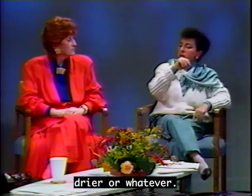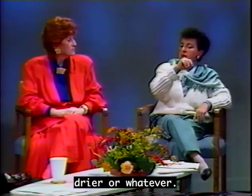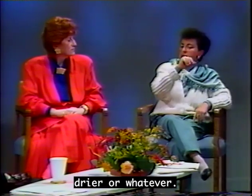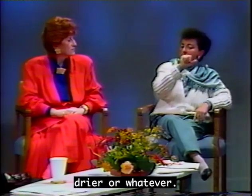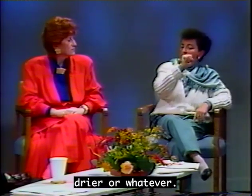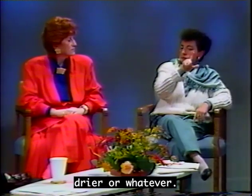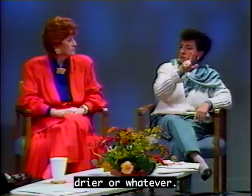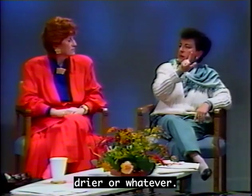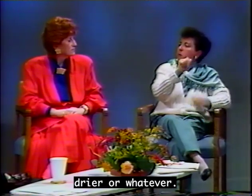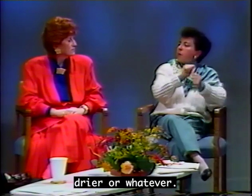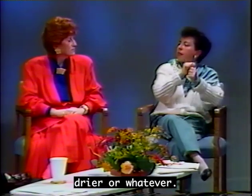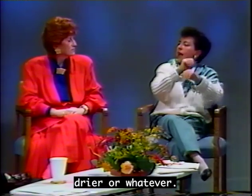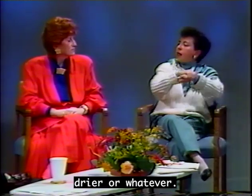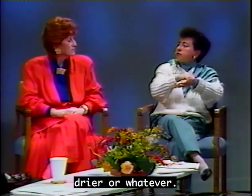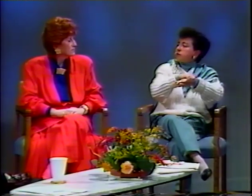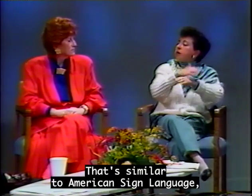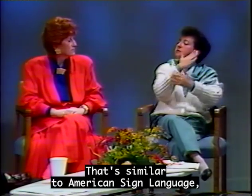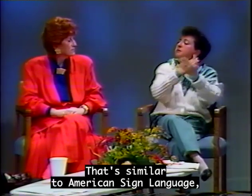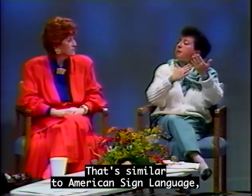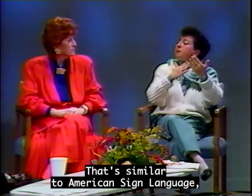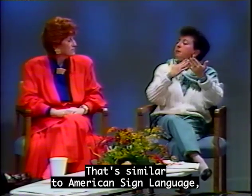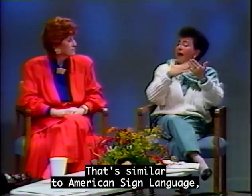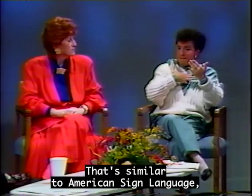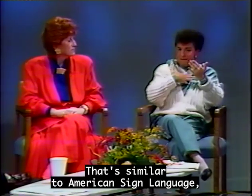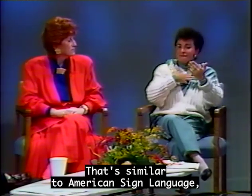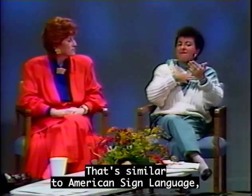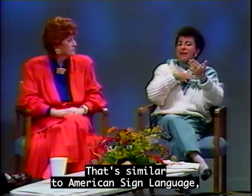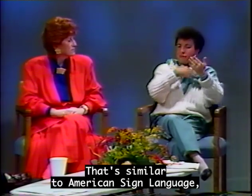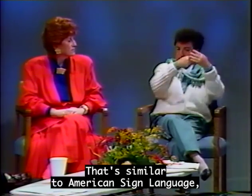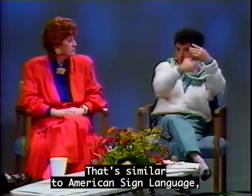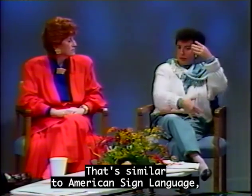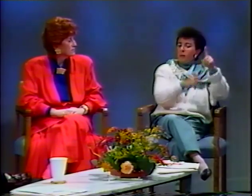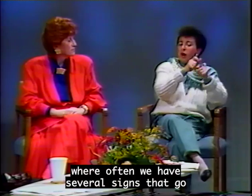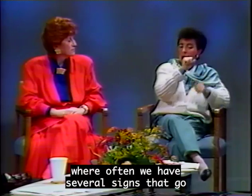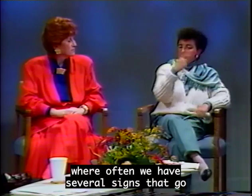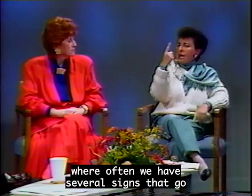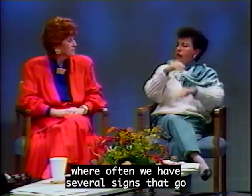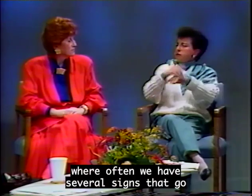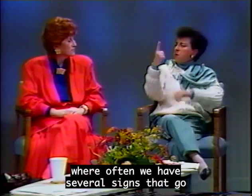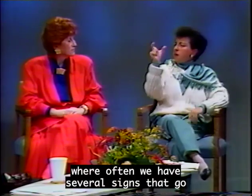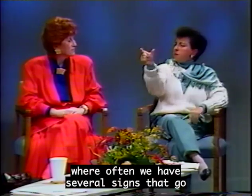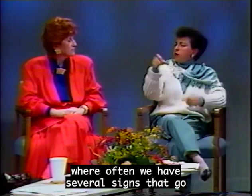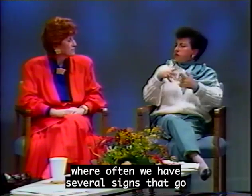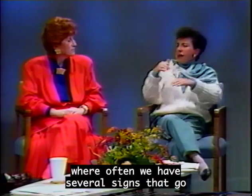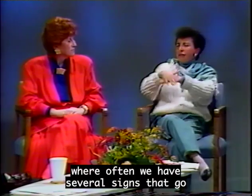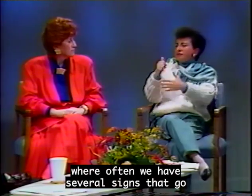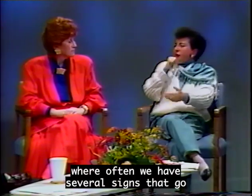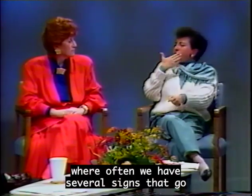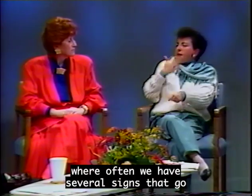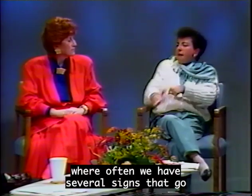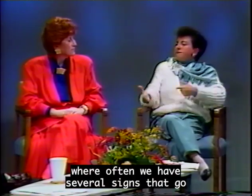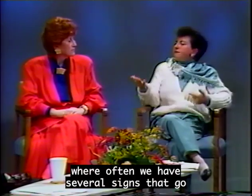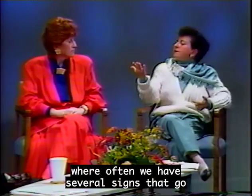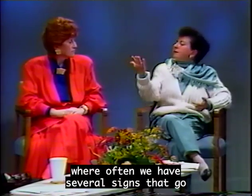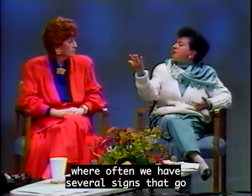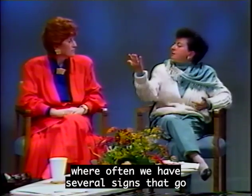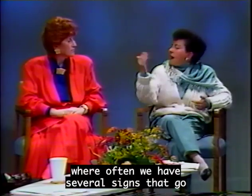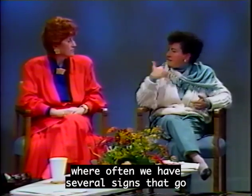or whatever. That's similar to American Sign Language, where often we have several